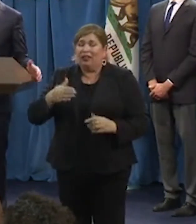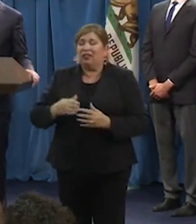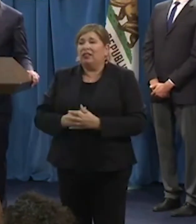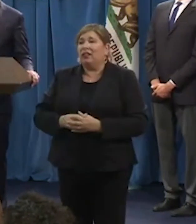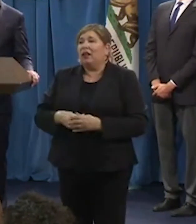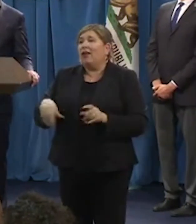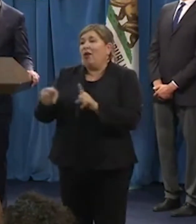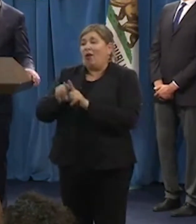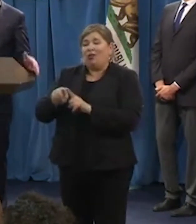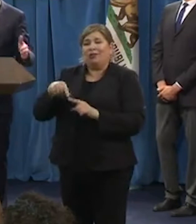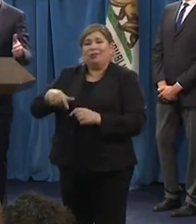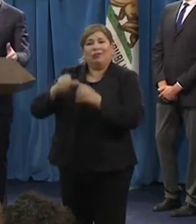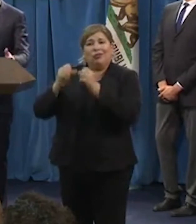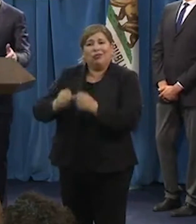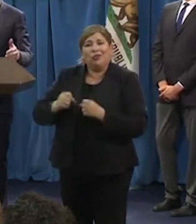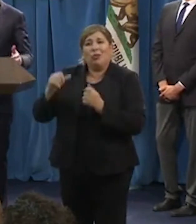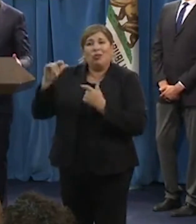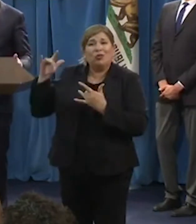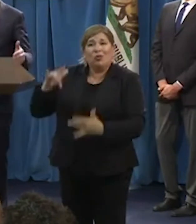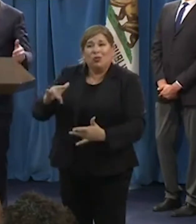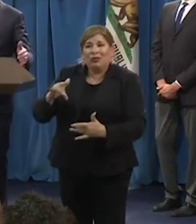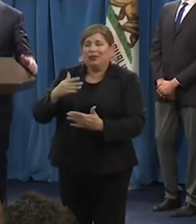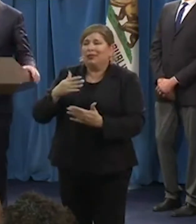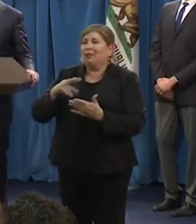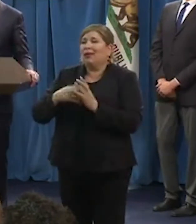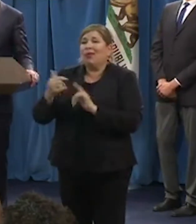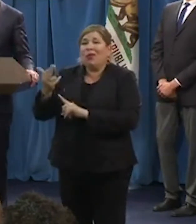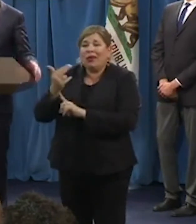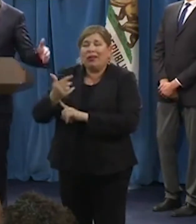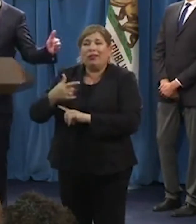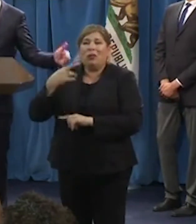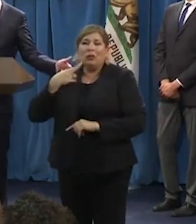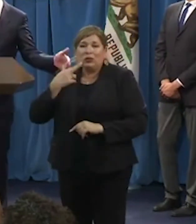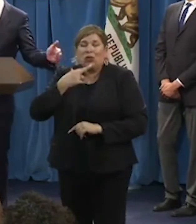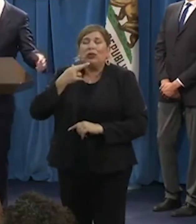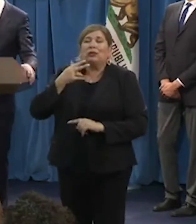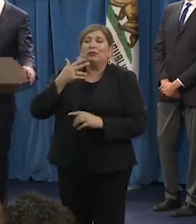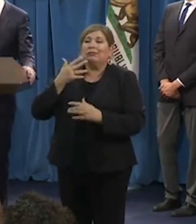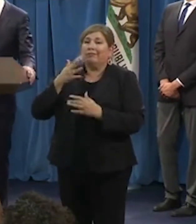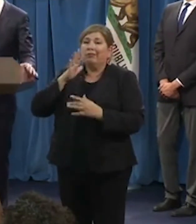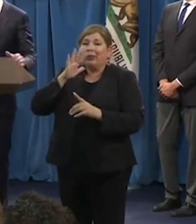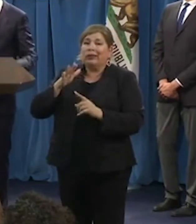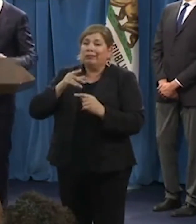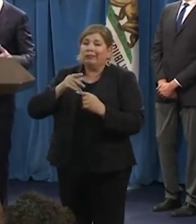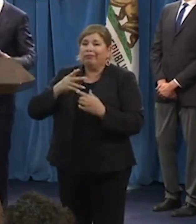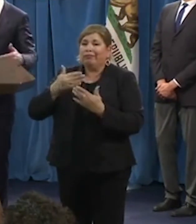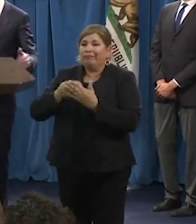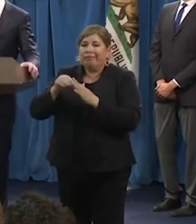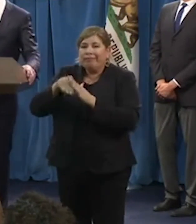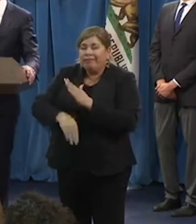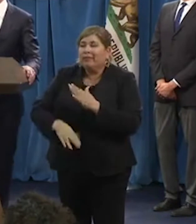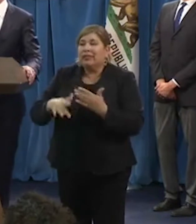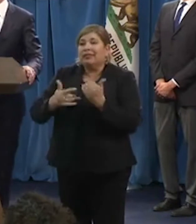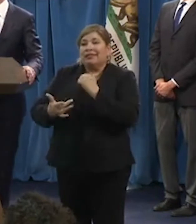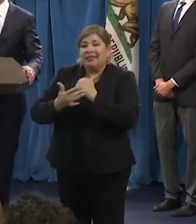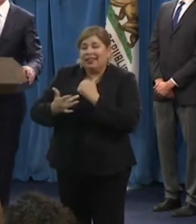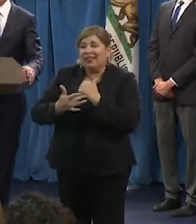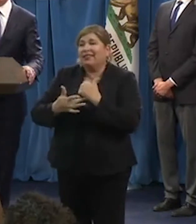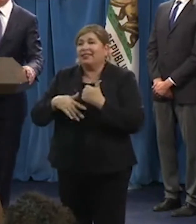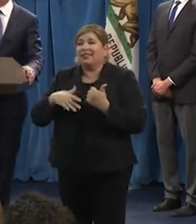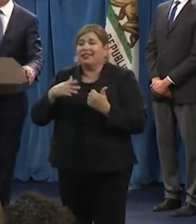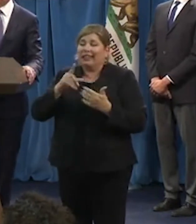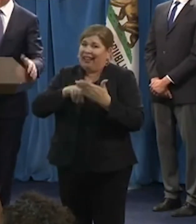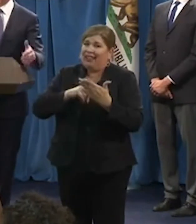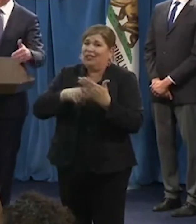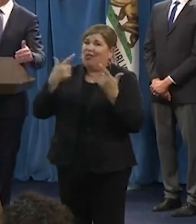are a dominant tourist economy. Hotels, restaurants will struggle. All the conferences, tech and the like that are